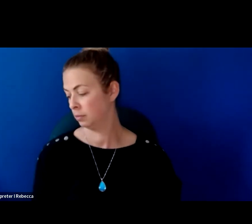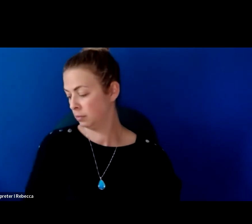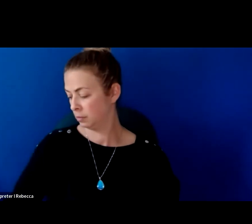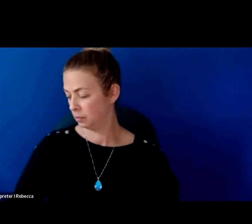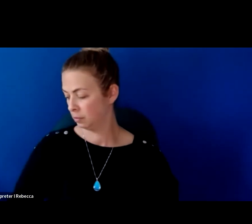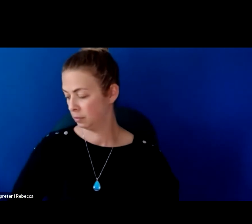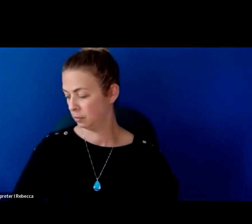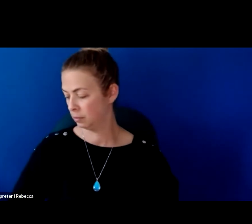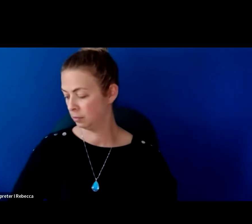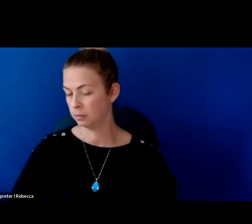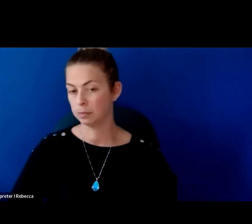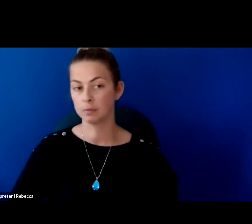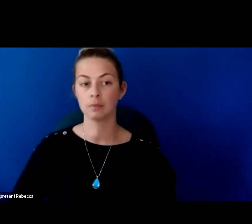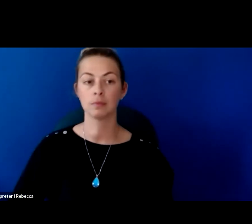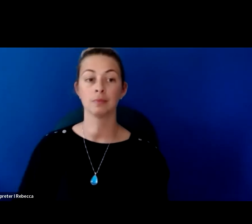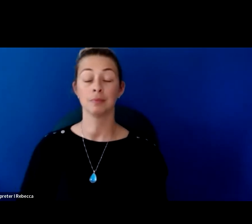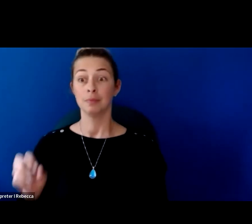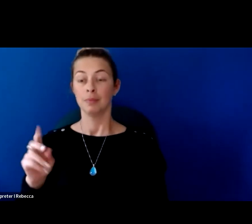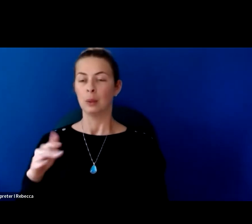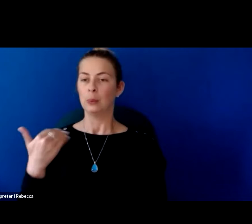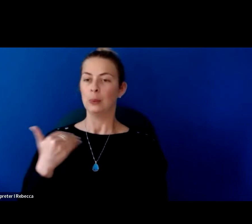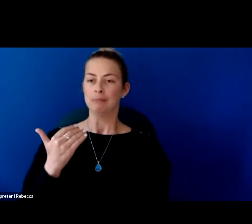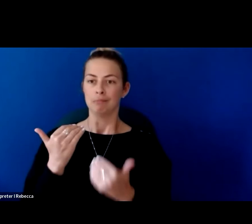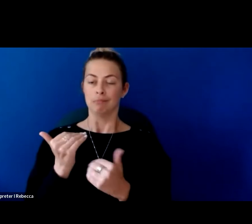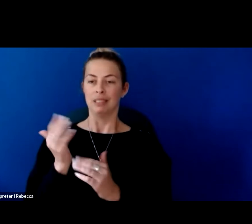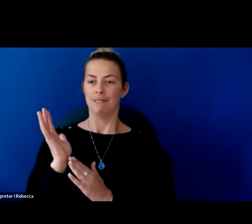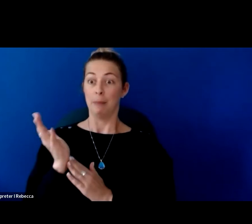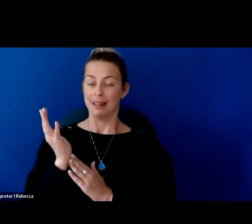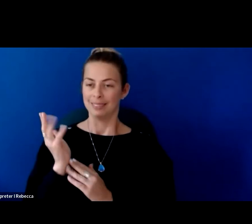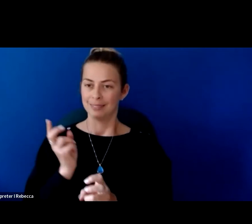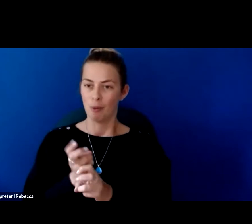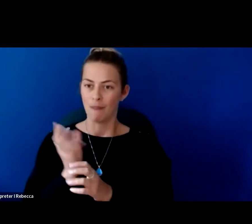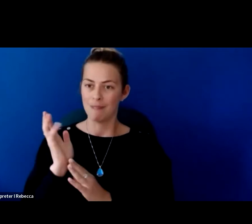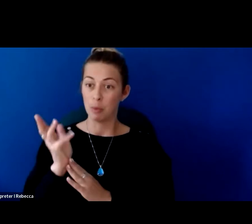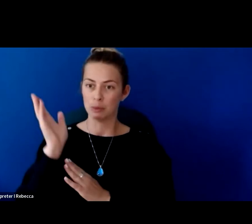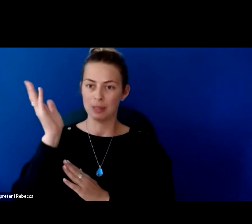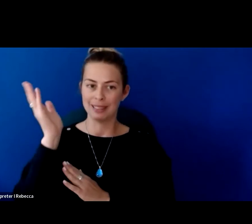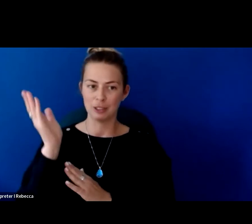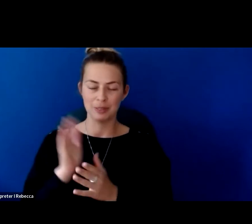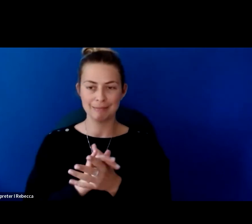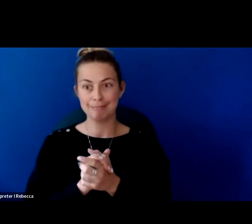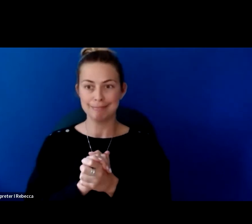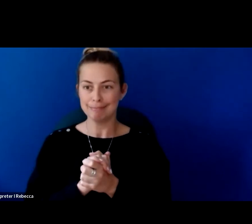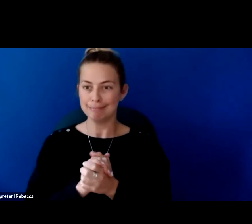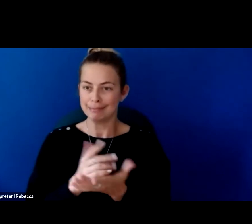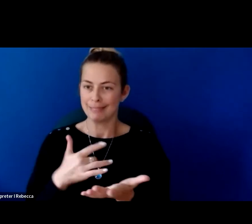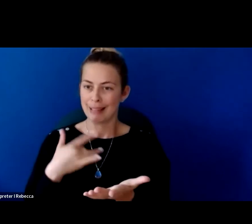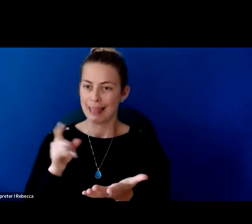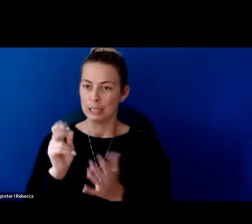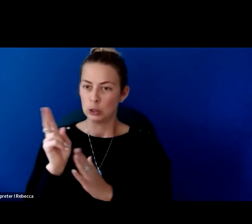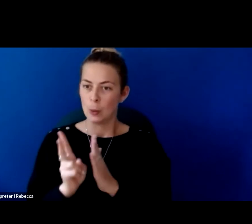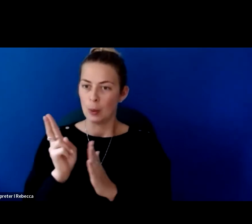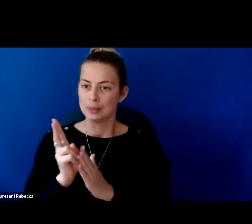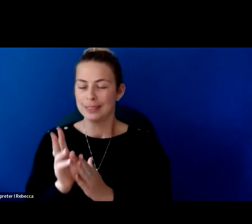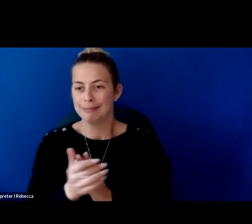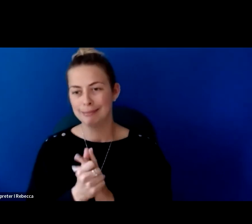It's funny, they were told to give 5 minutes. It's hard to make a 5-minute presentation than it would be to make a 2-hour presentation. All the students probably appreciate